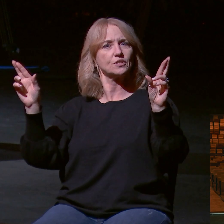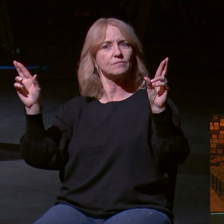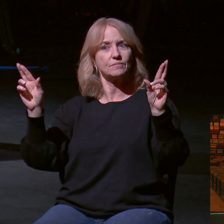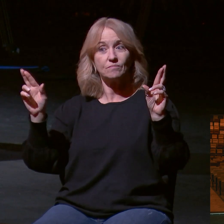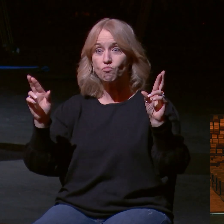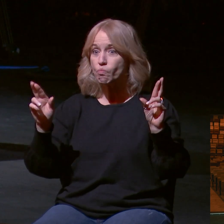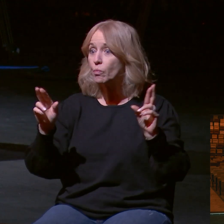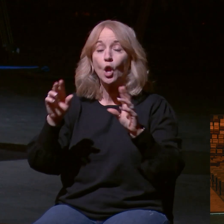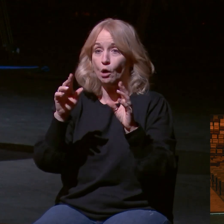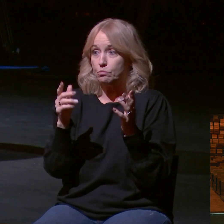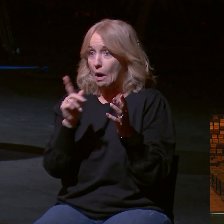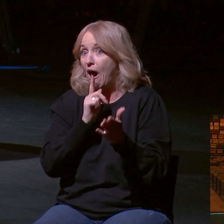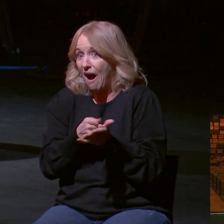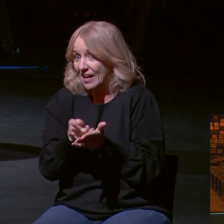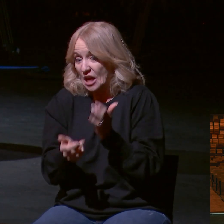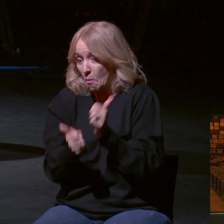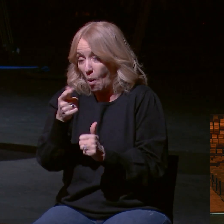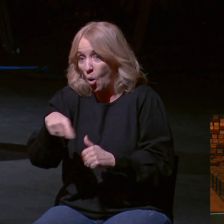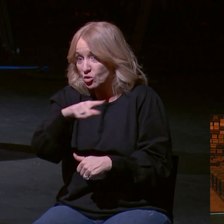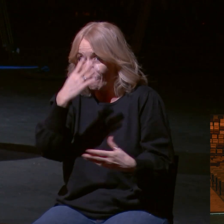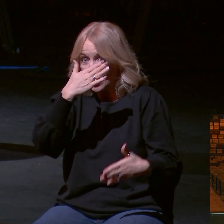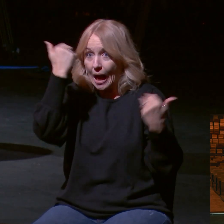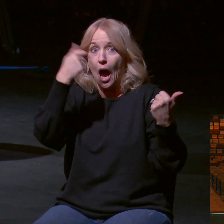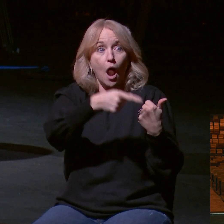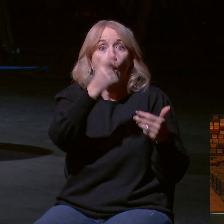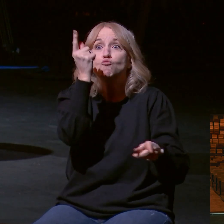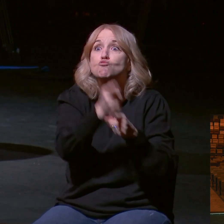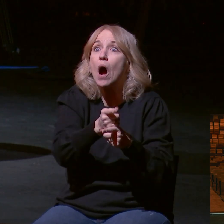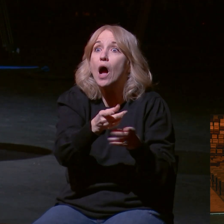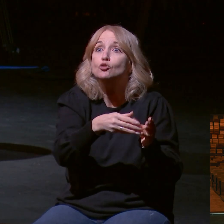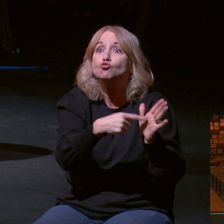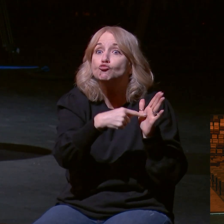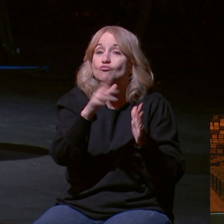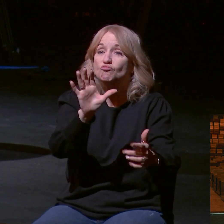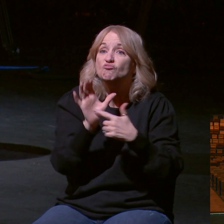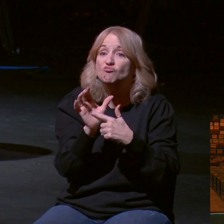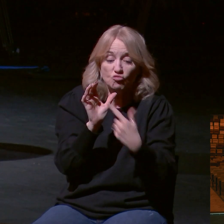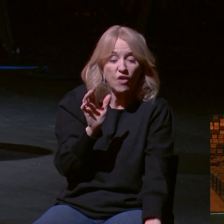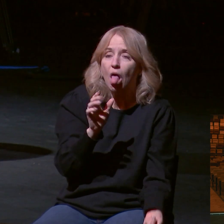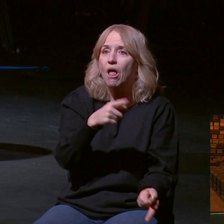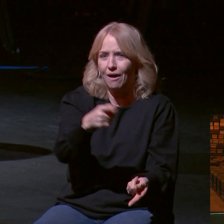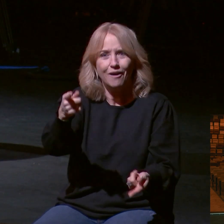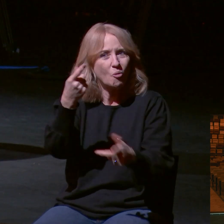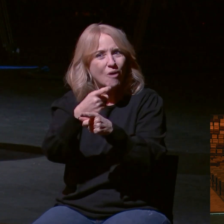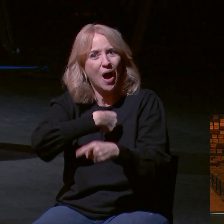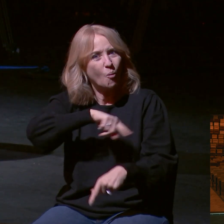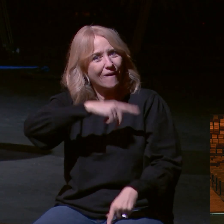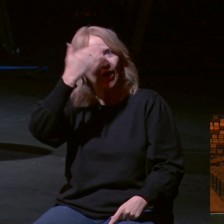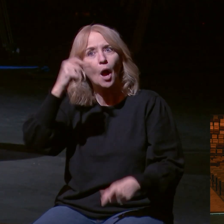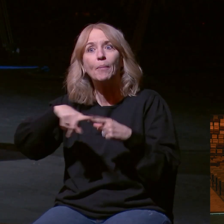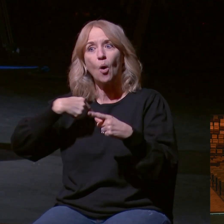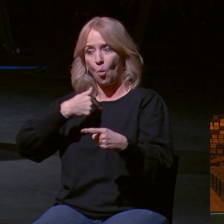pop-up, or at the very least, you forgot about it until just now. But everyone will remember his home run forever. It's funny, as I